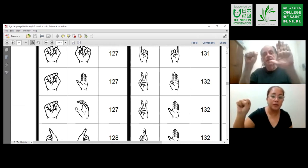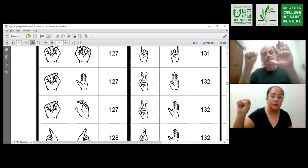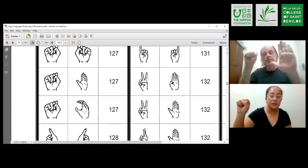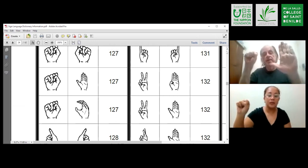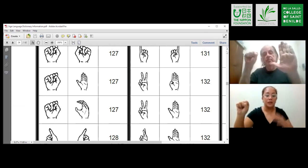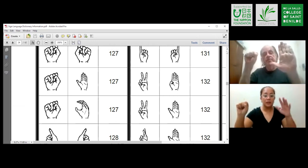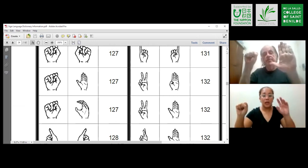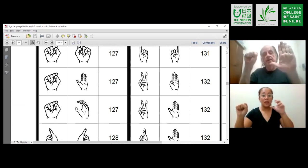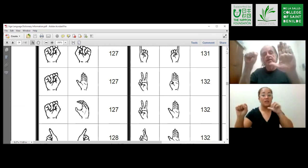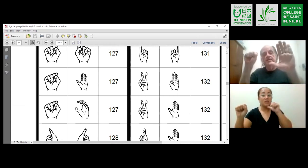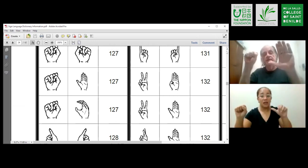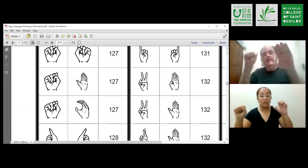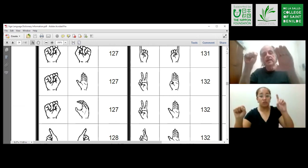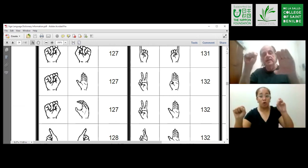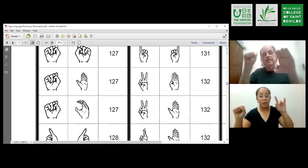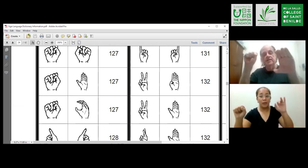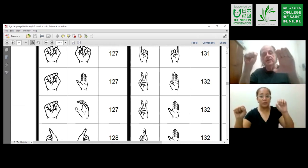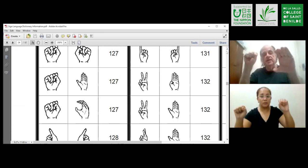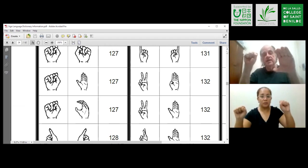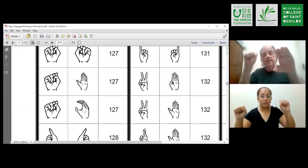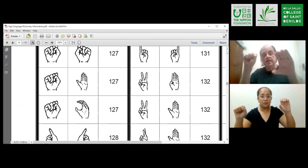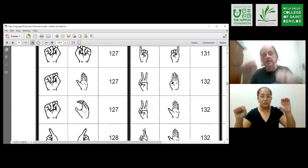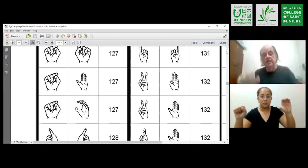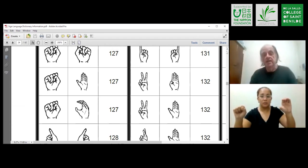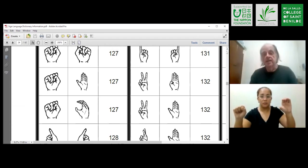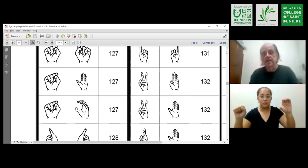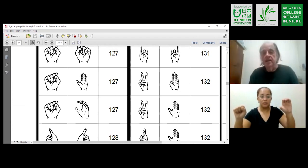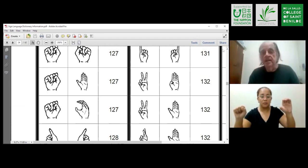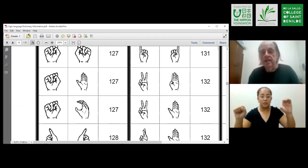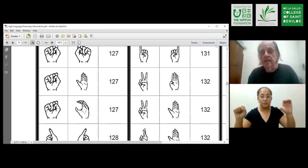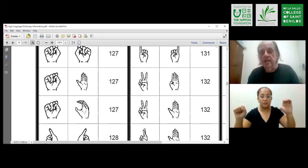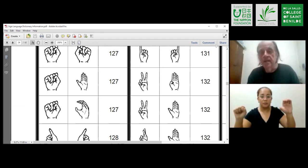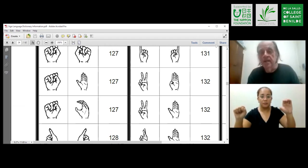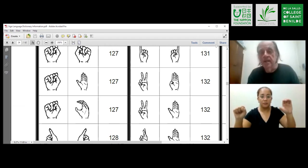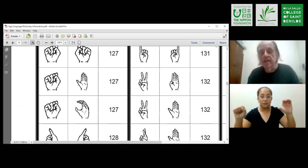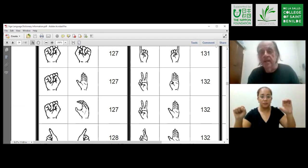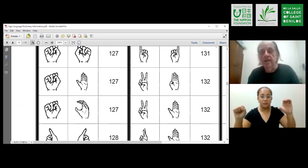S, B with the thumb extended, and then C.